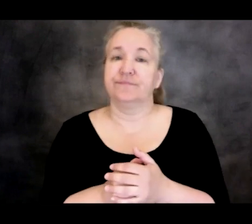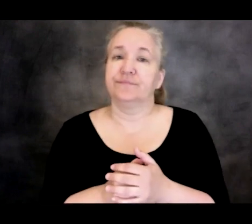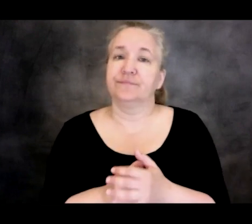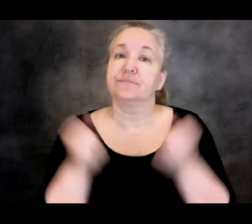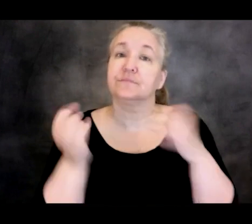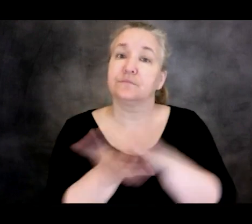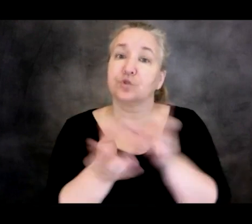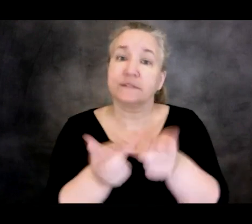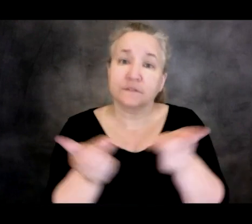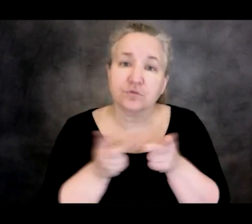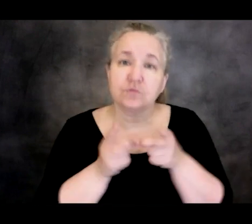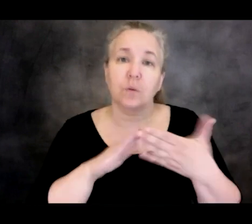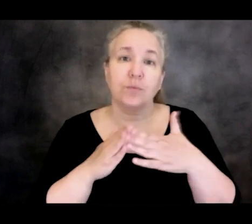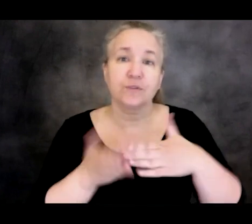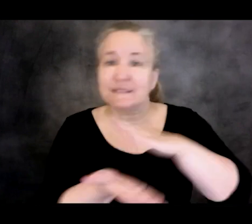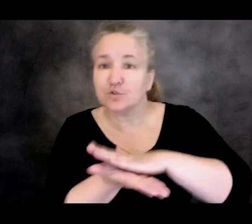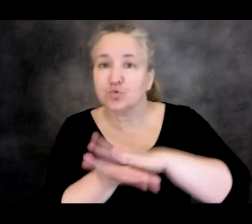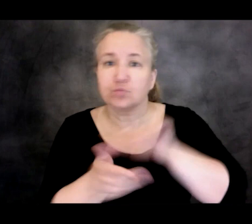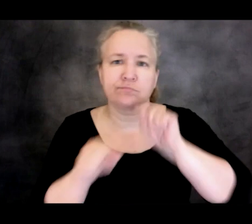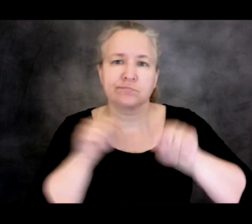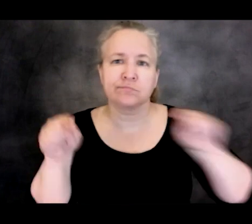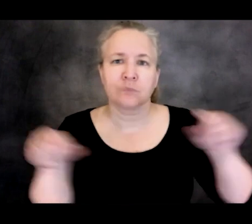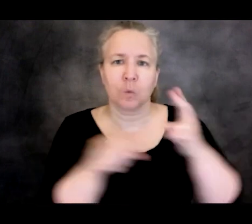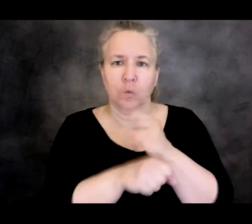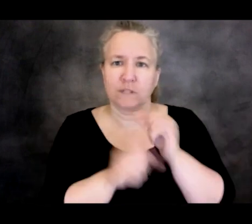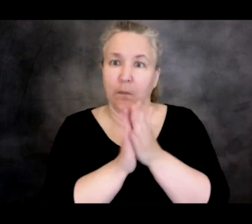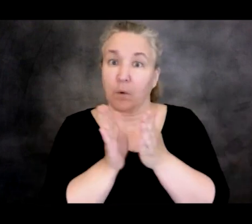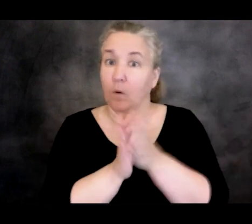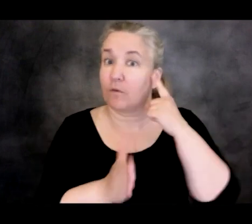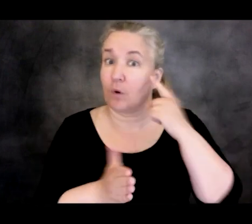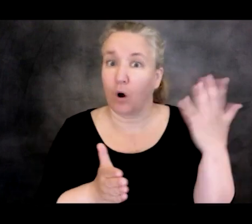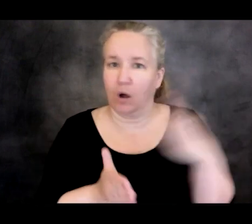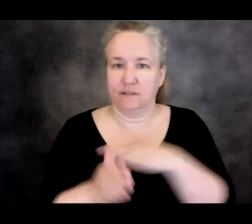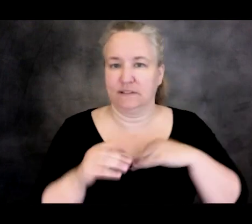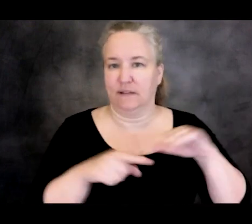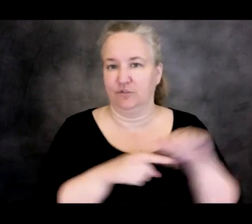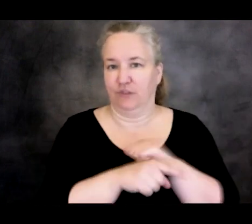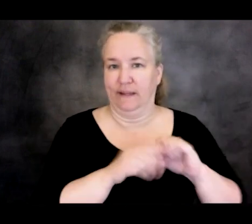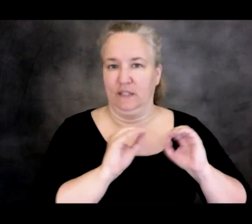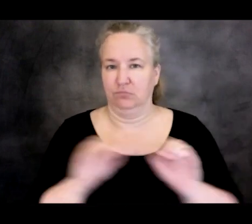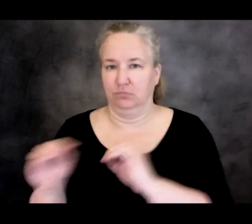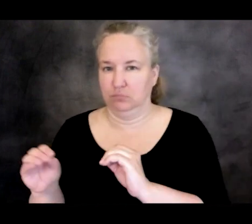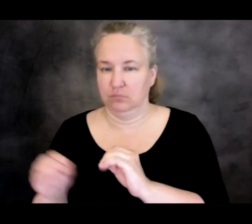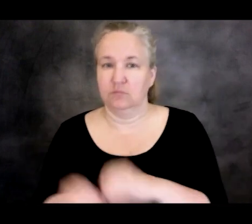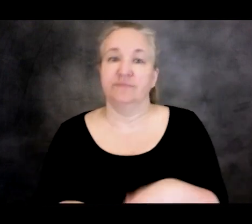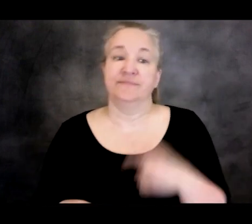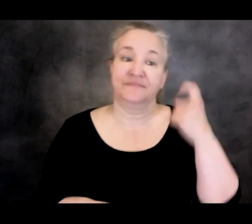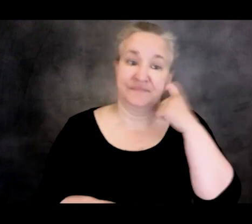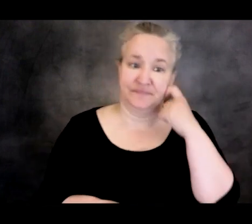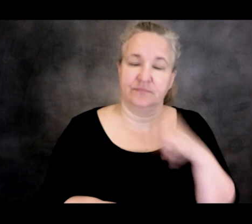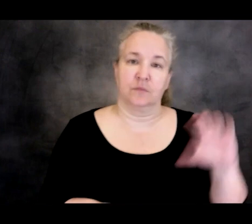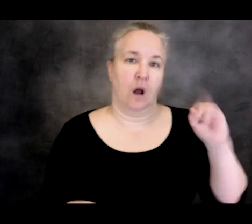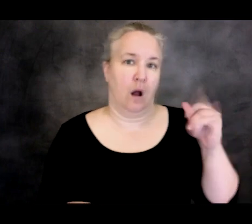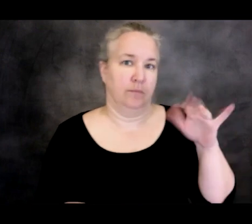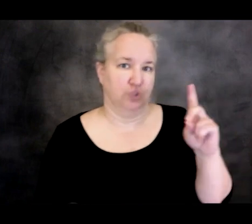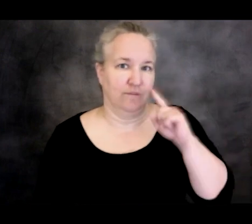and community institutions to train staff. And the book was recently optioned for theatrical production,